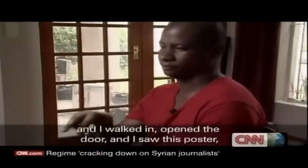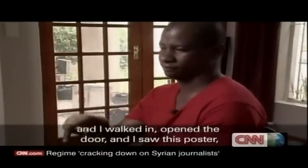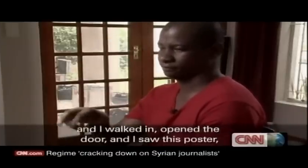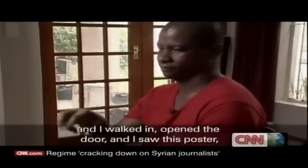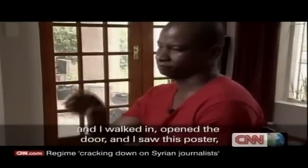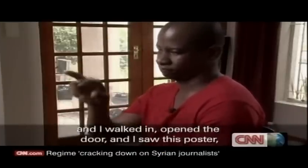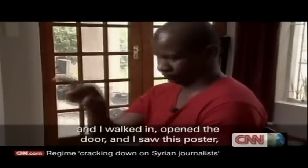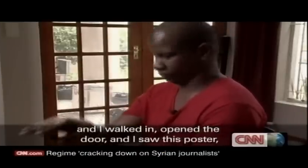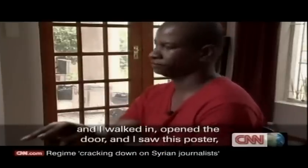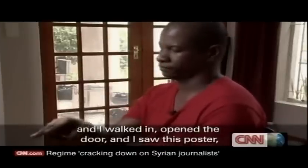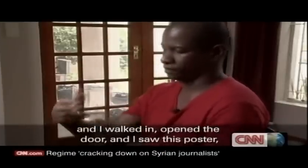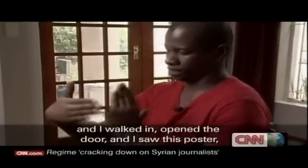And I walked,